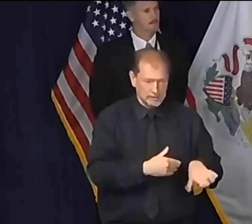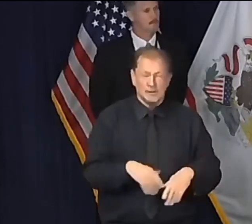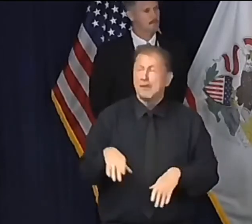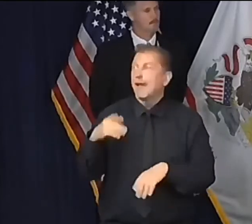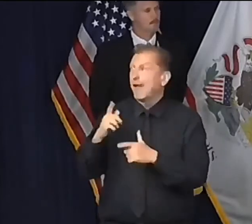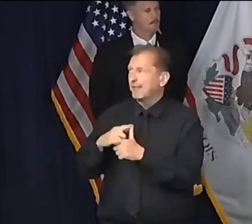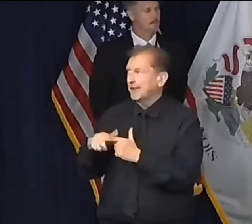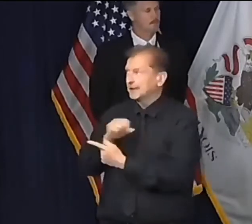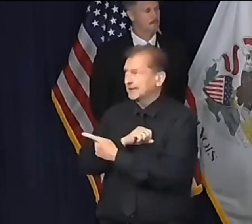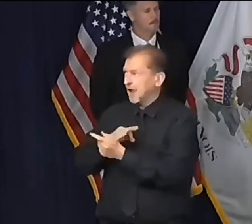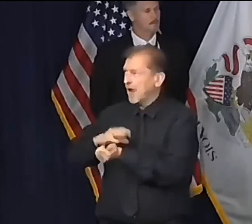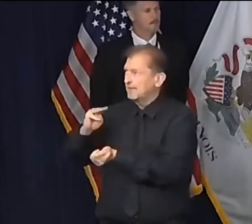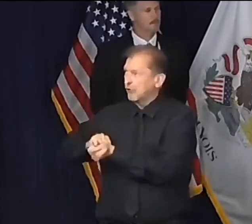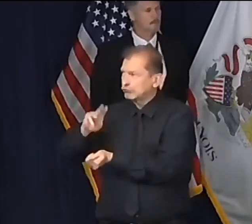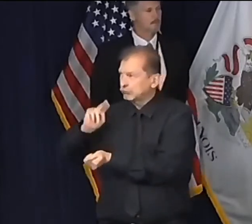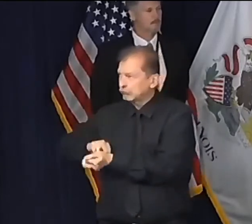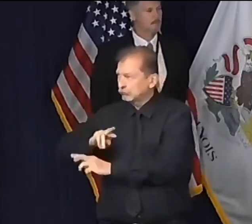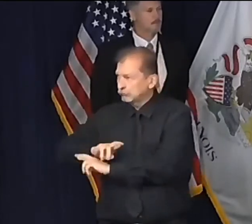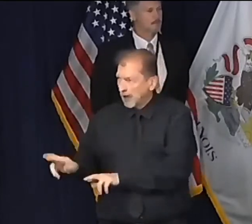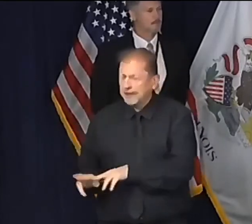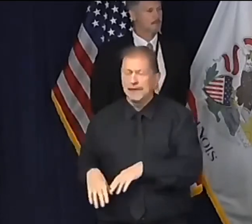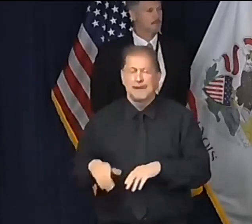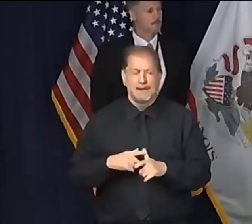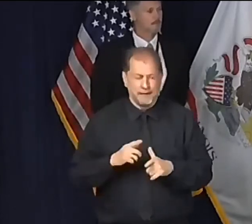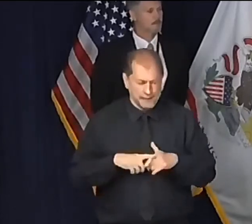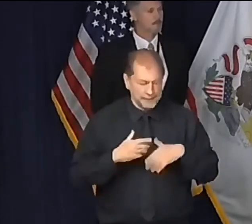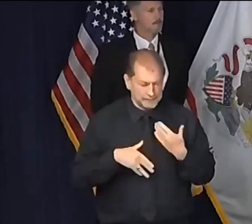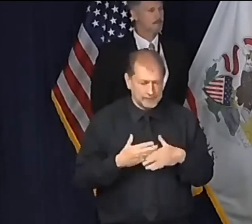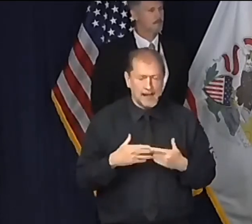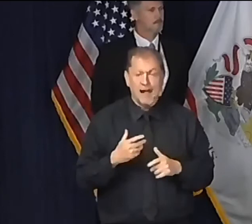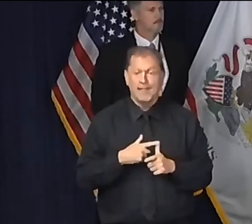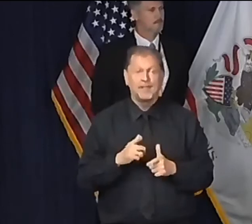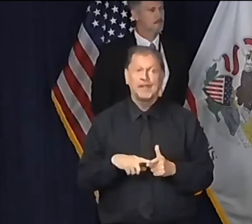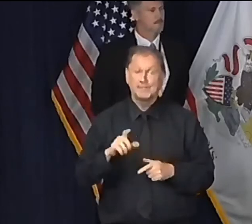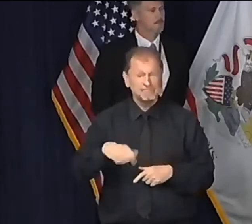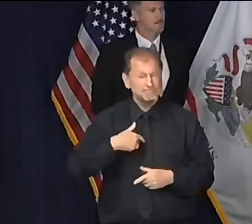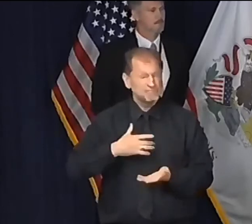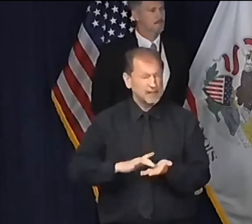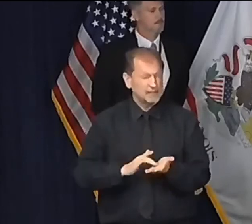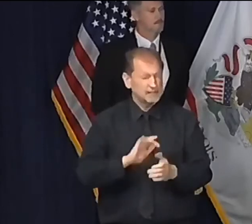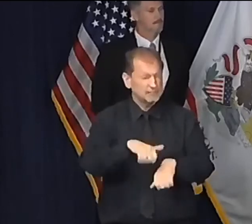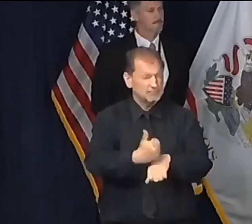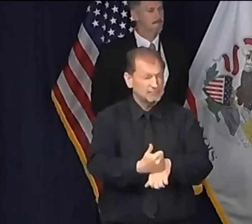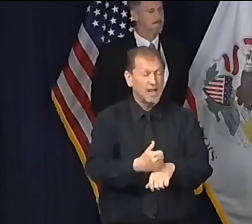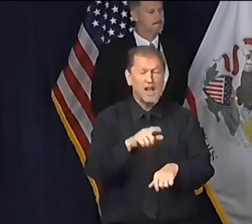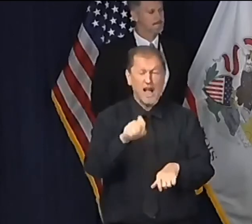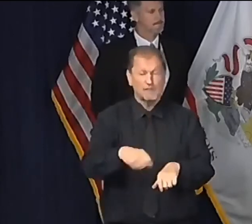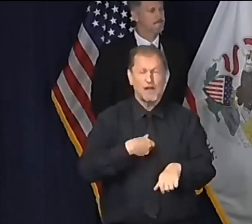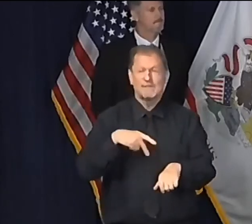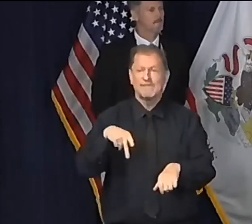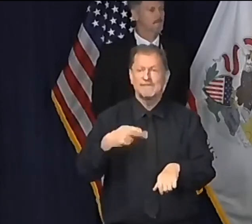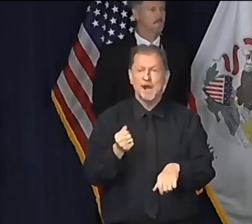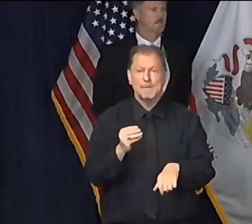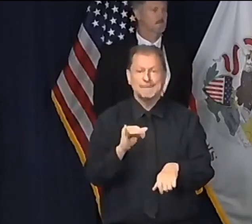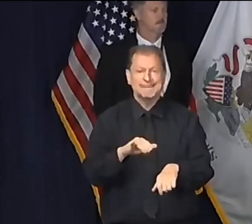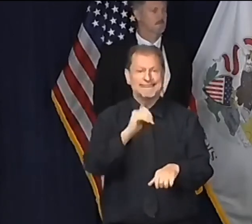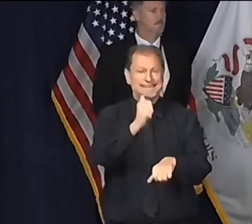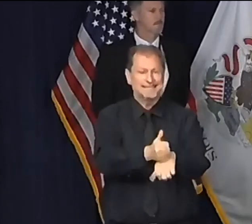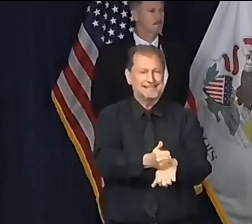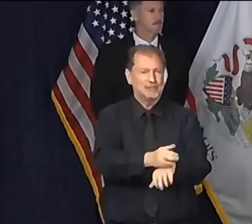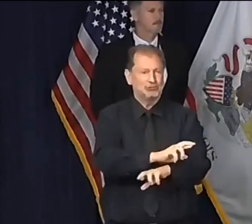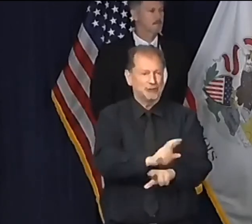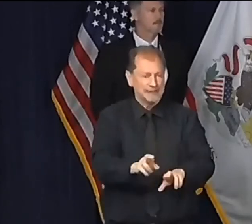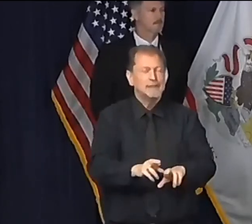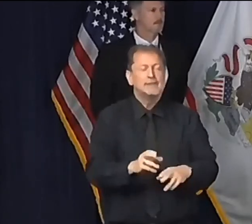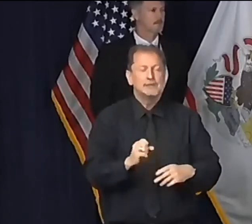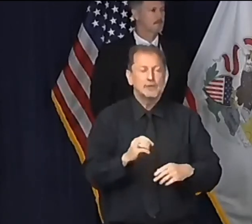up staff, and we work on things like pharmacy, right? You have to have a pharmacy up and operational, and so we're going through all those